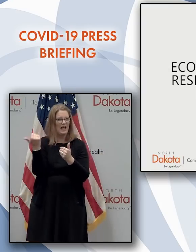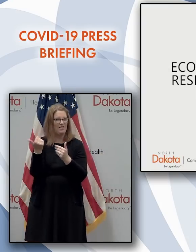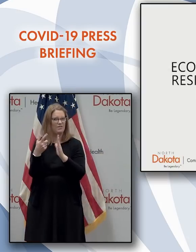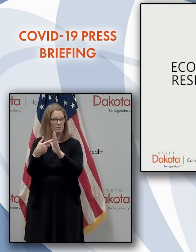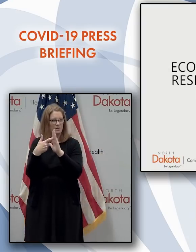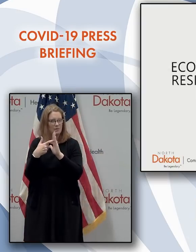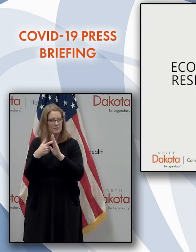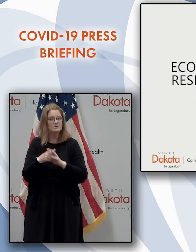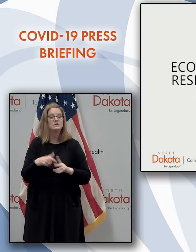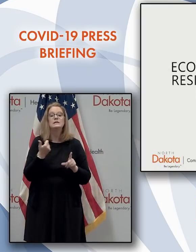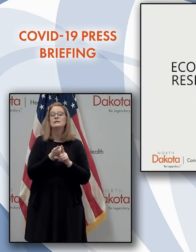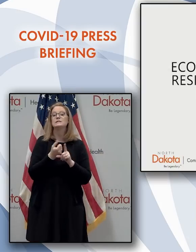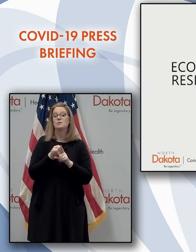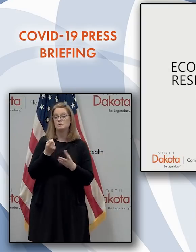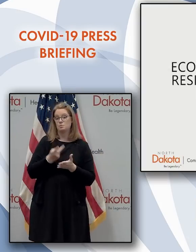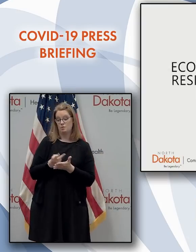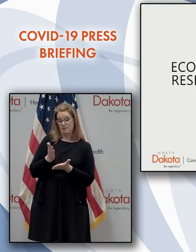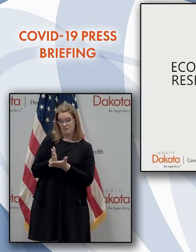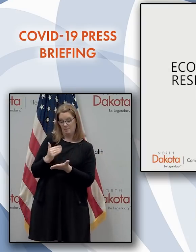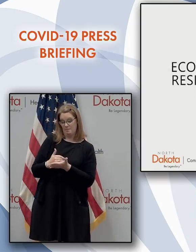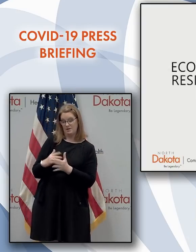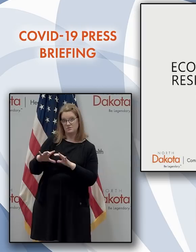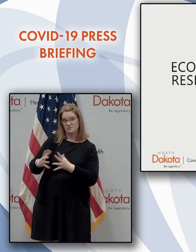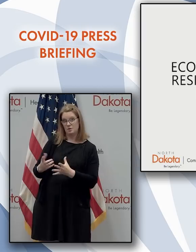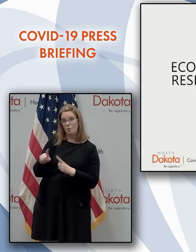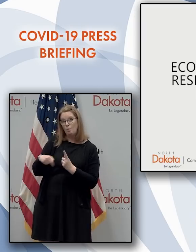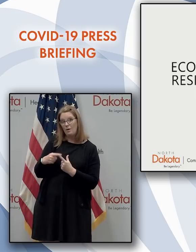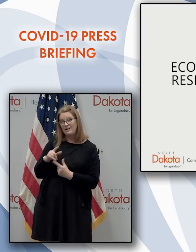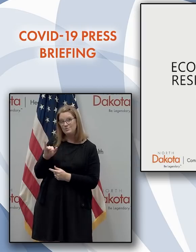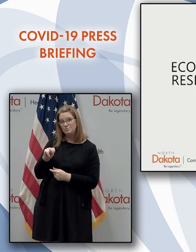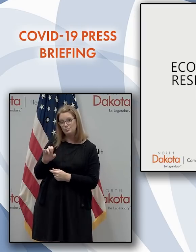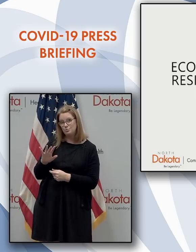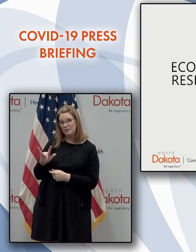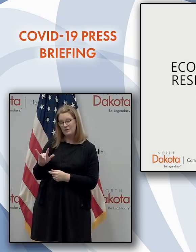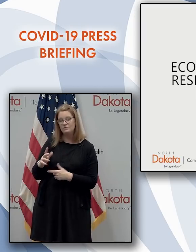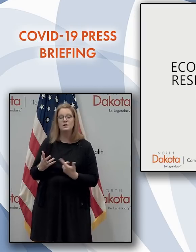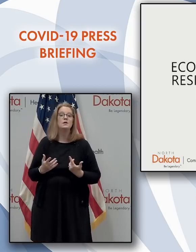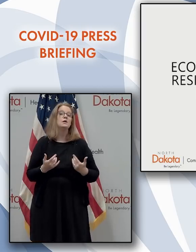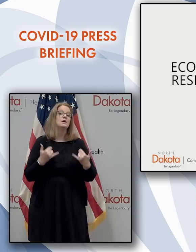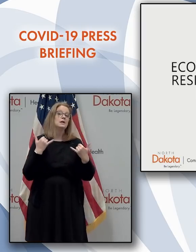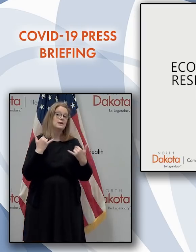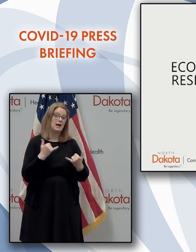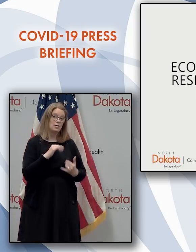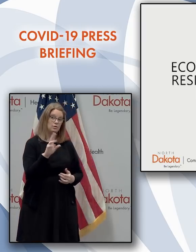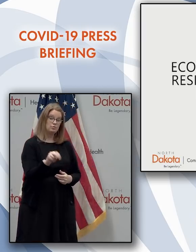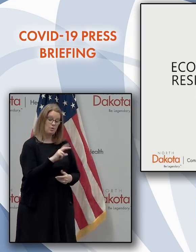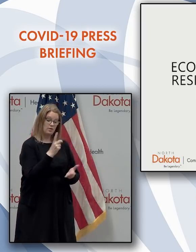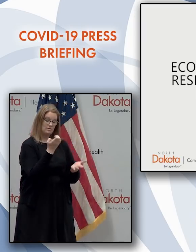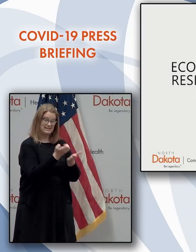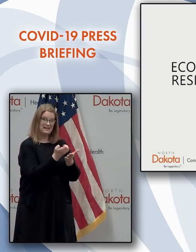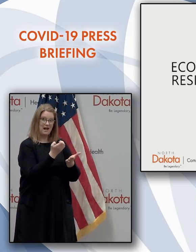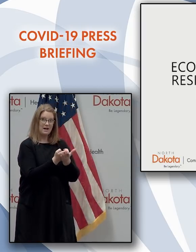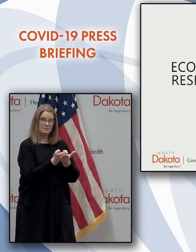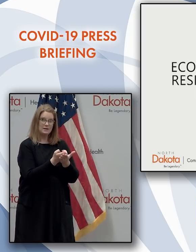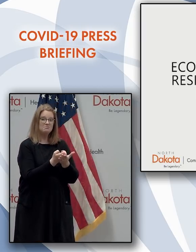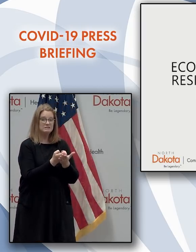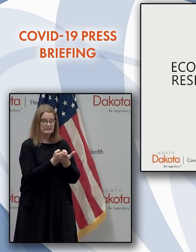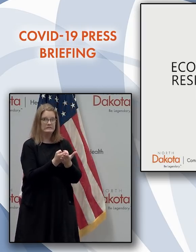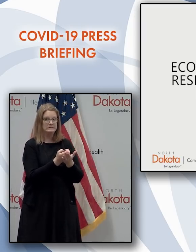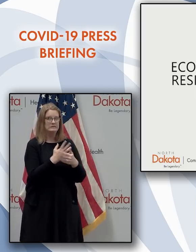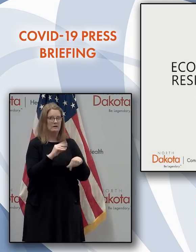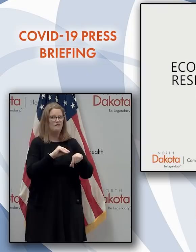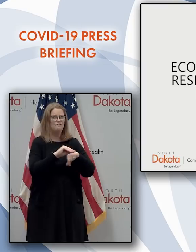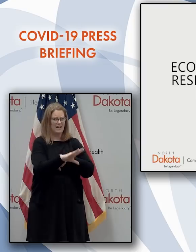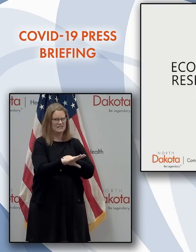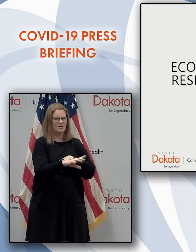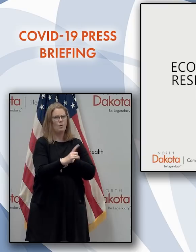said, was approved by the budget section on June 25th. As we know, North Dakota's economy has been significantly